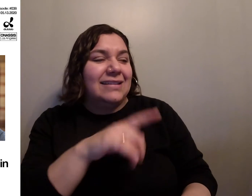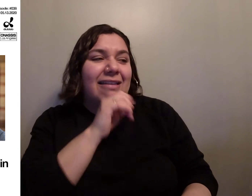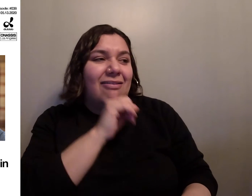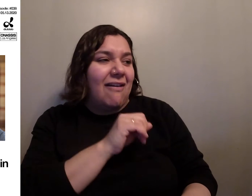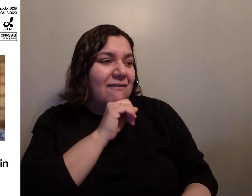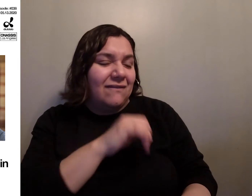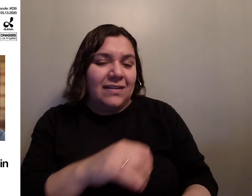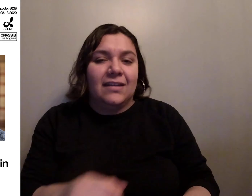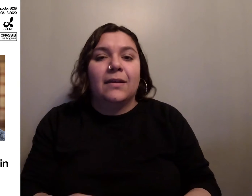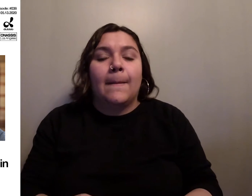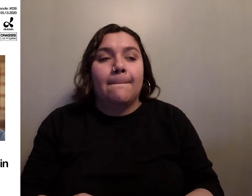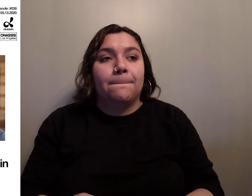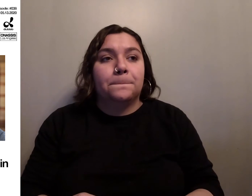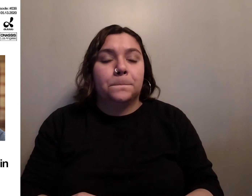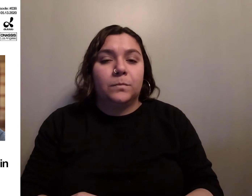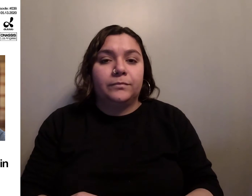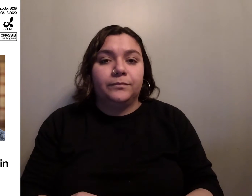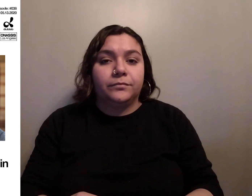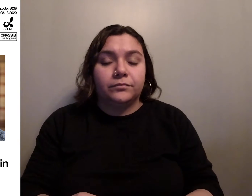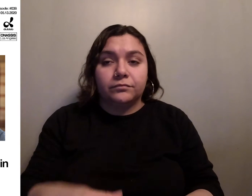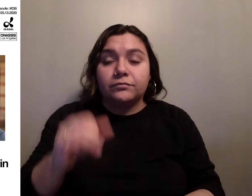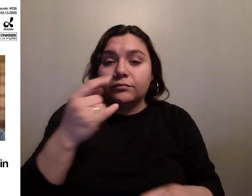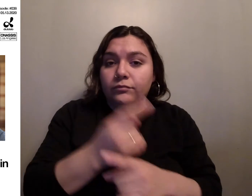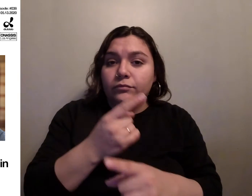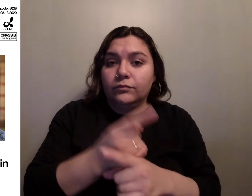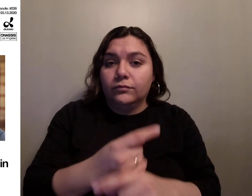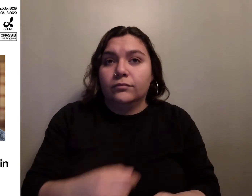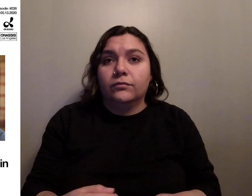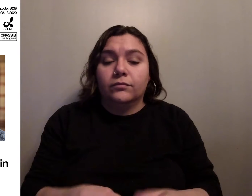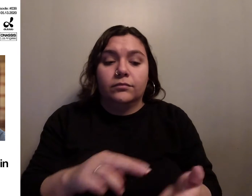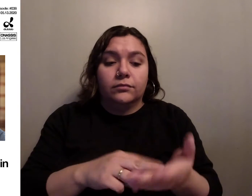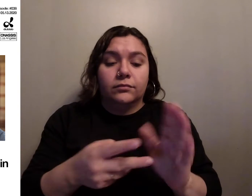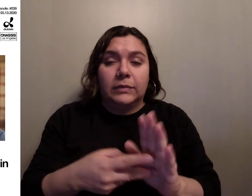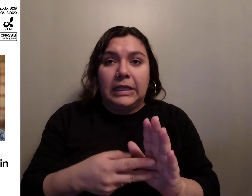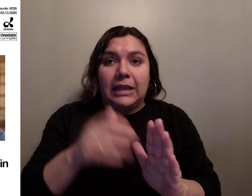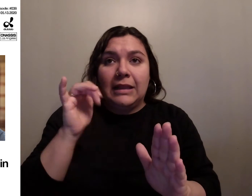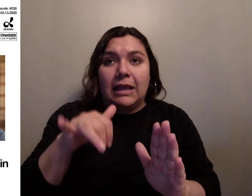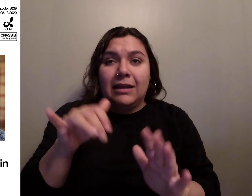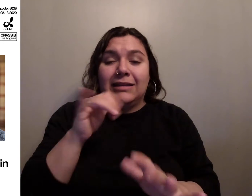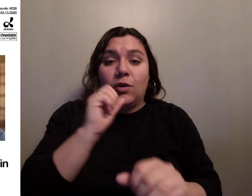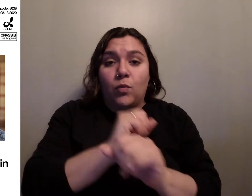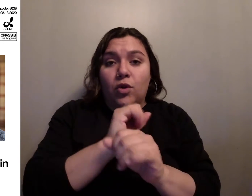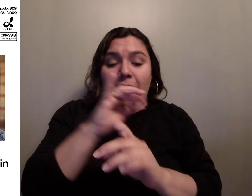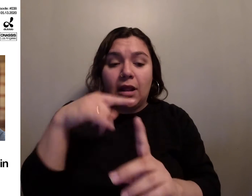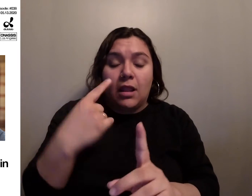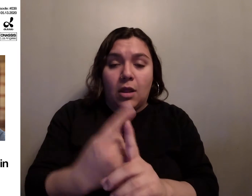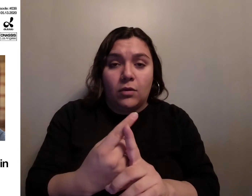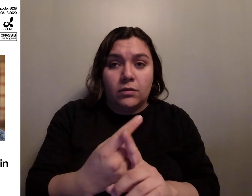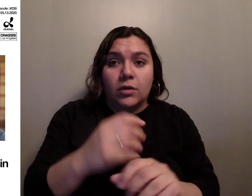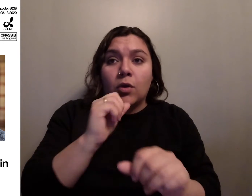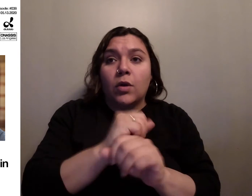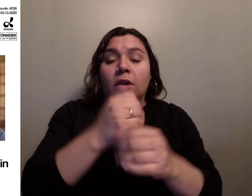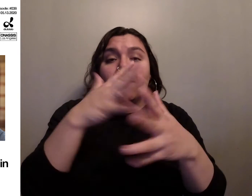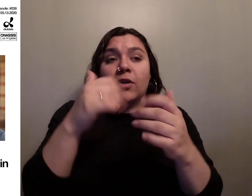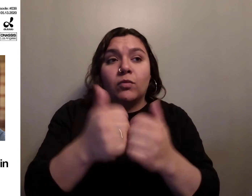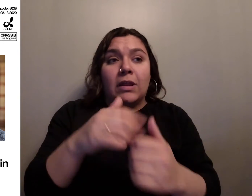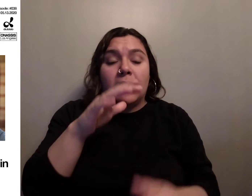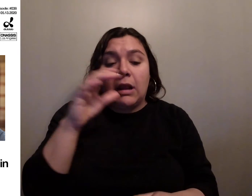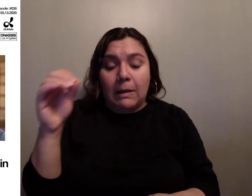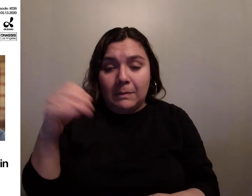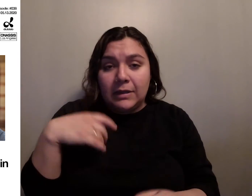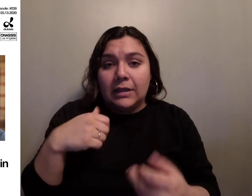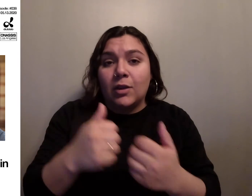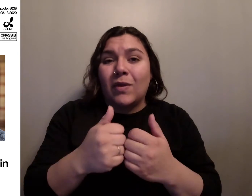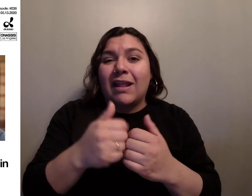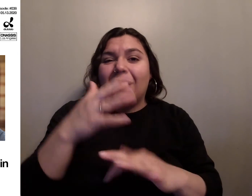love this. I love this. Just, love for a stranger. I love it. It just is. It's like, working